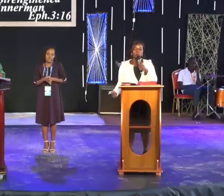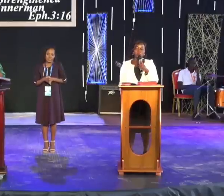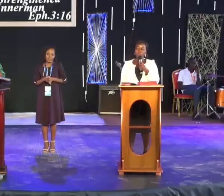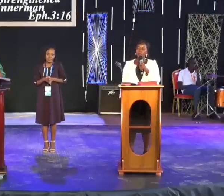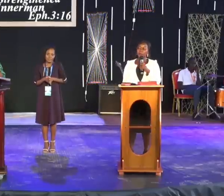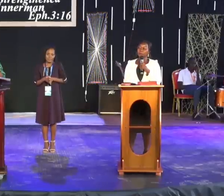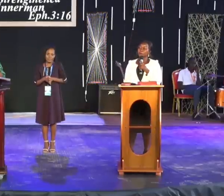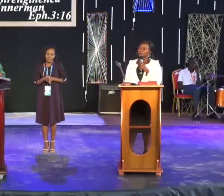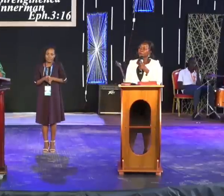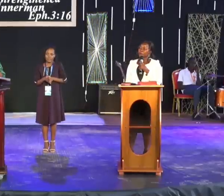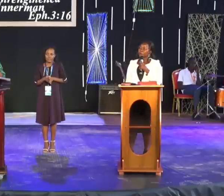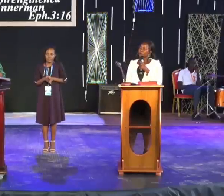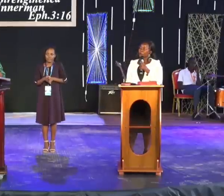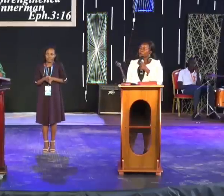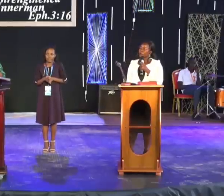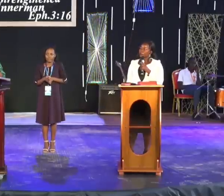able to speak.